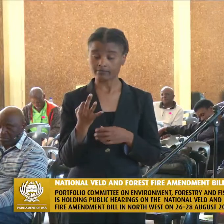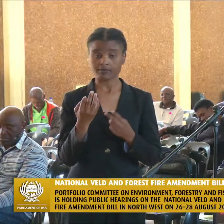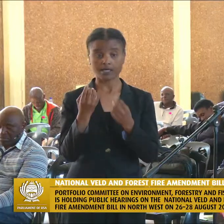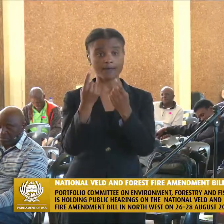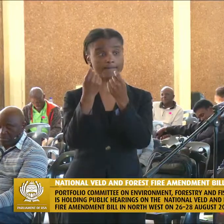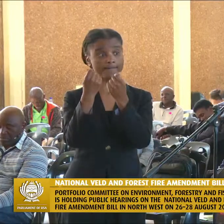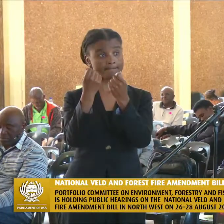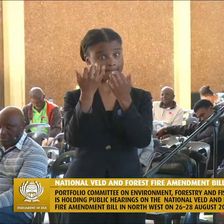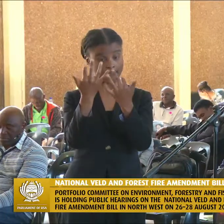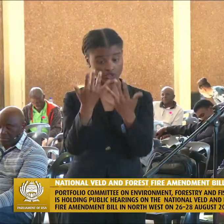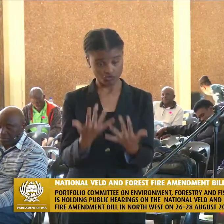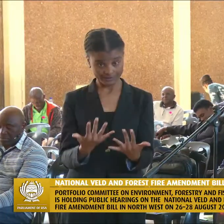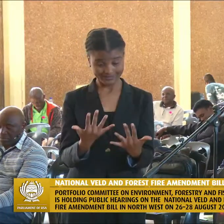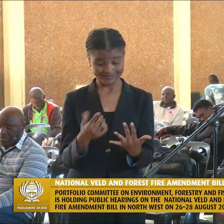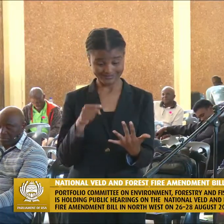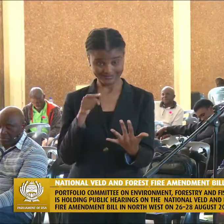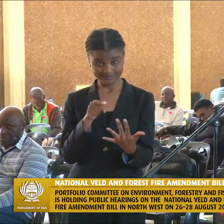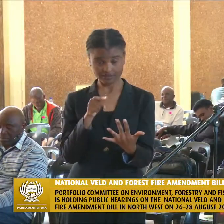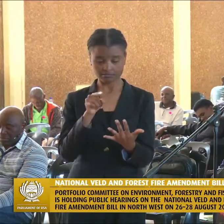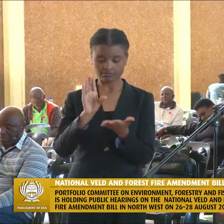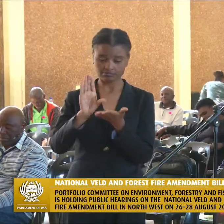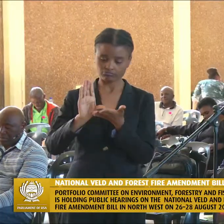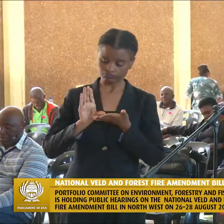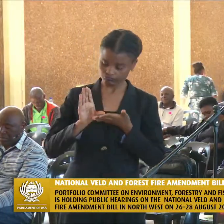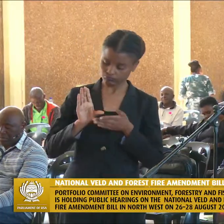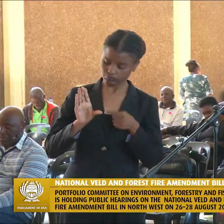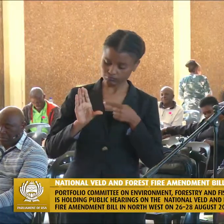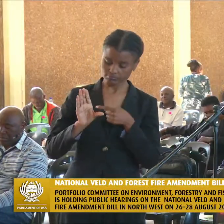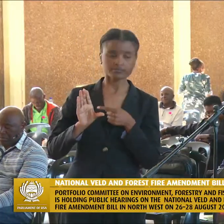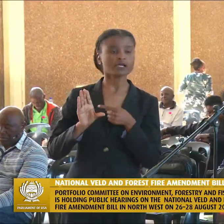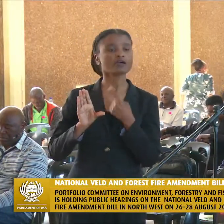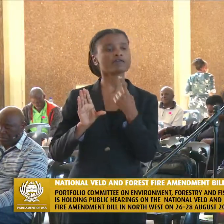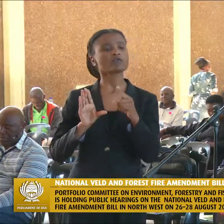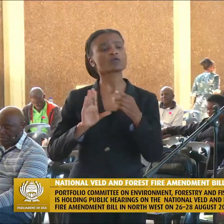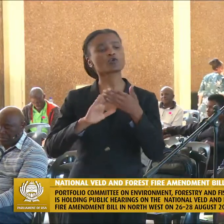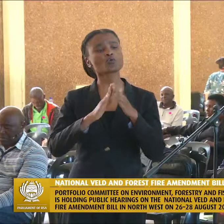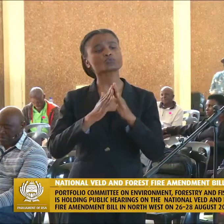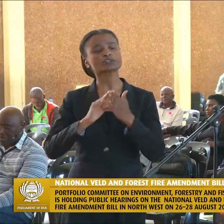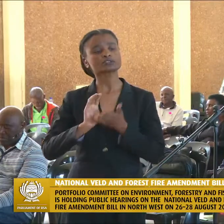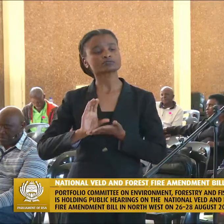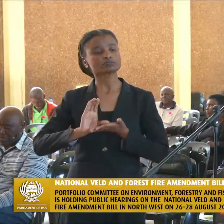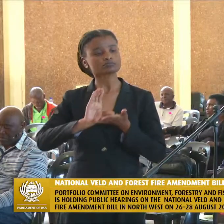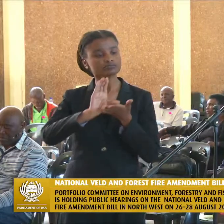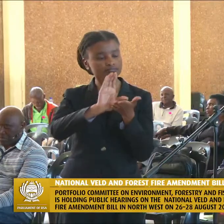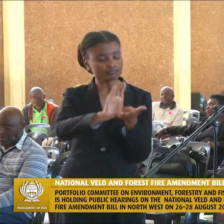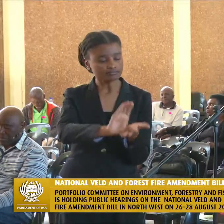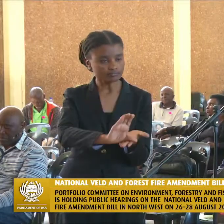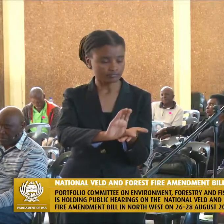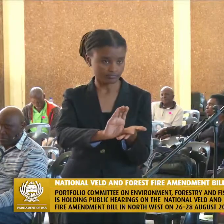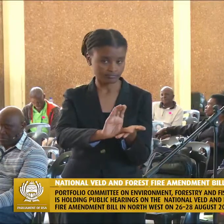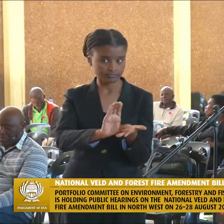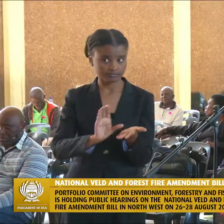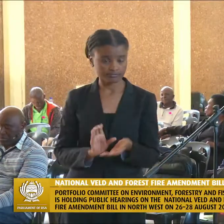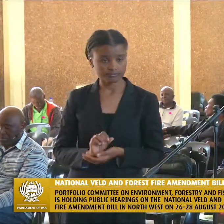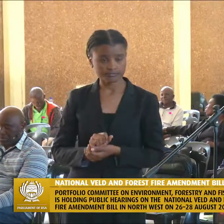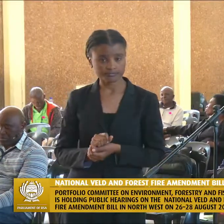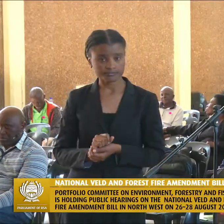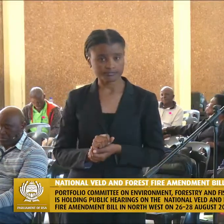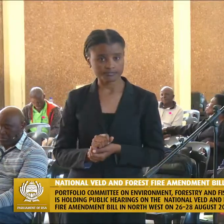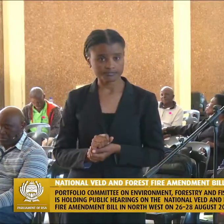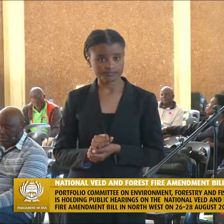if there is a the budget which is allocated for the community or for the benefit of the community